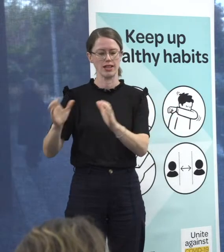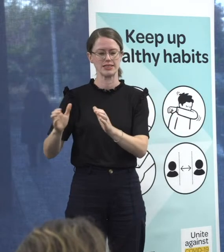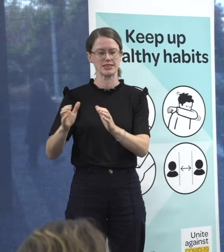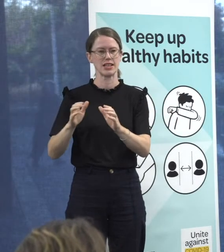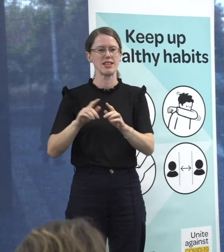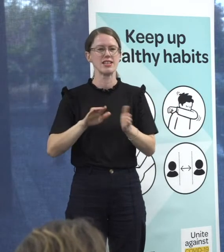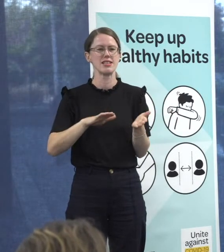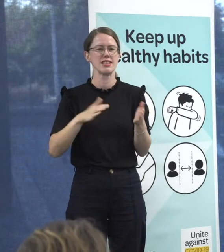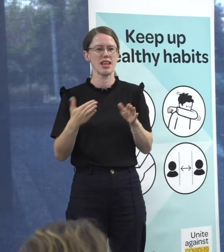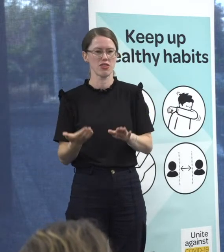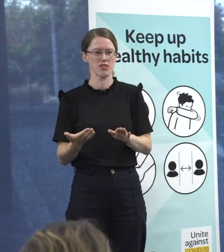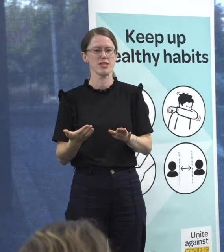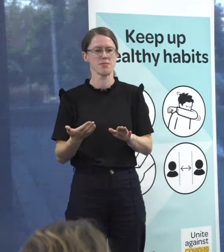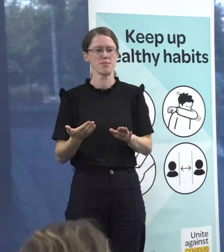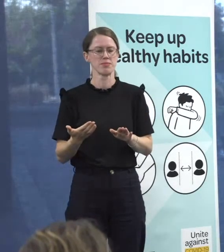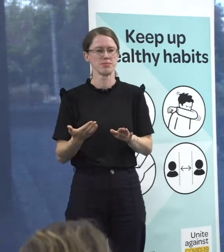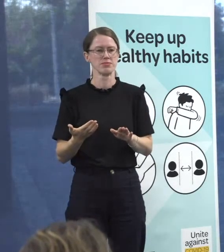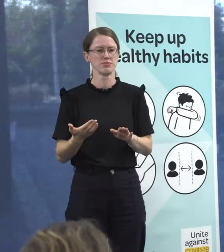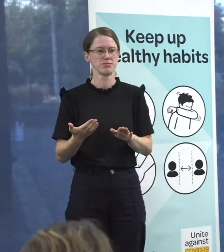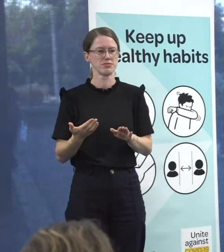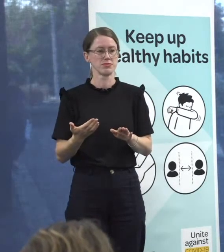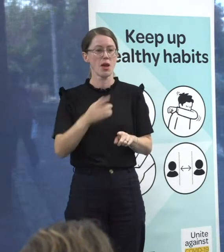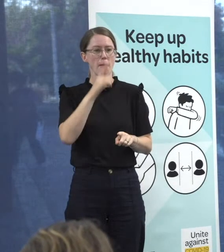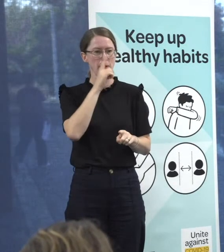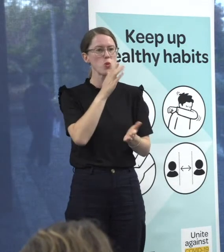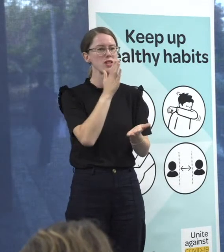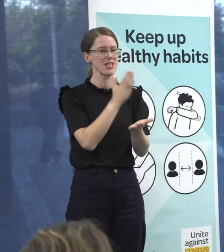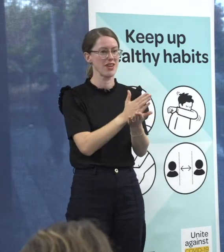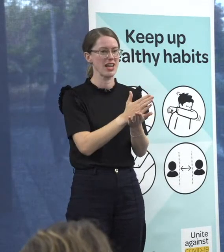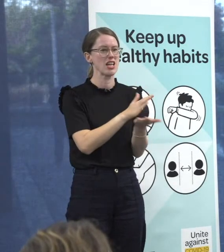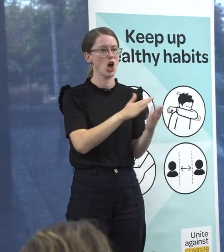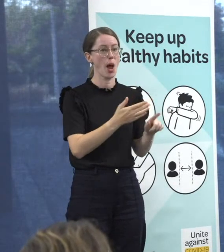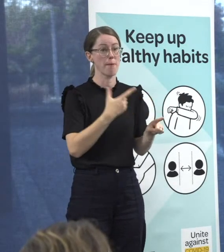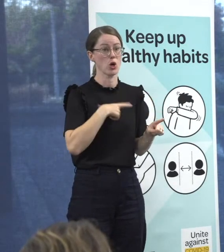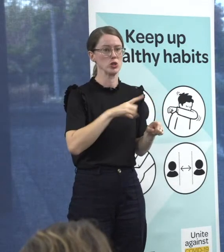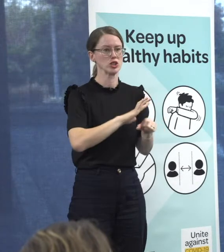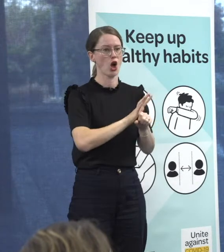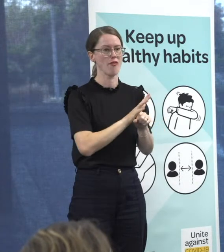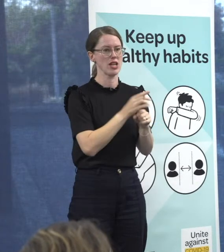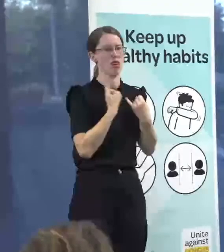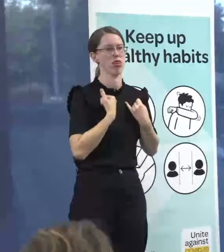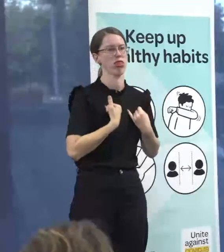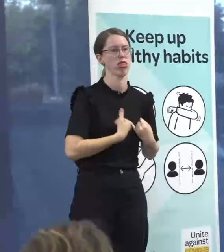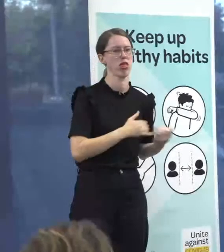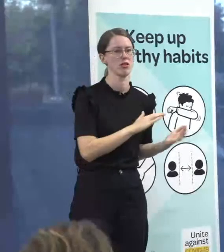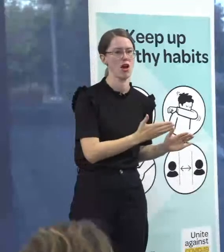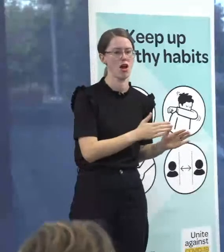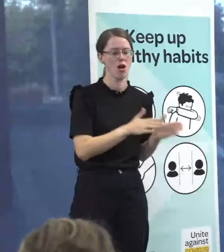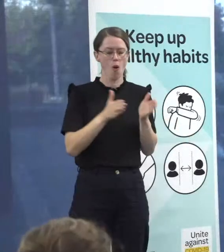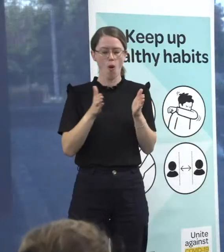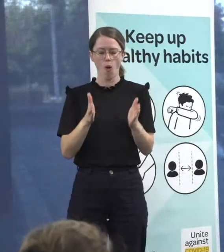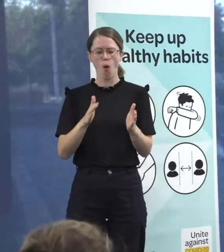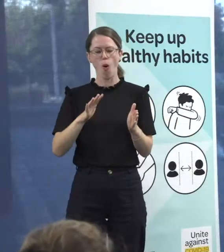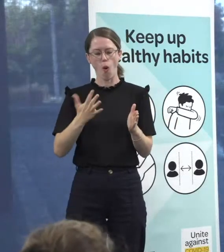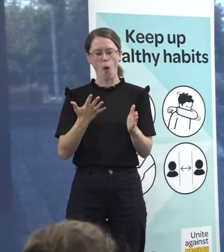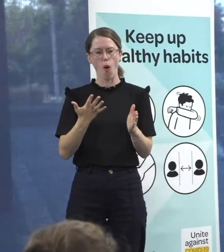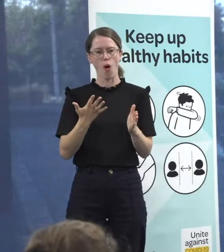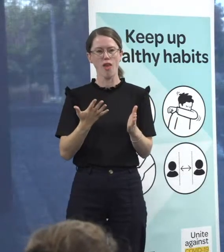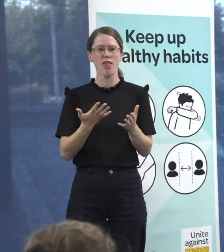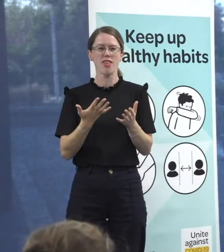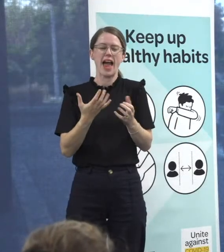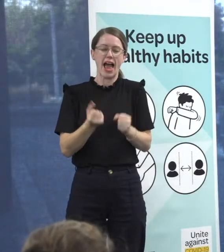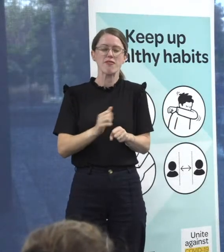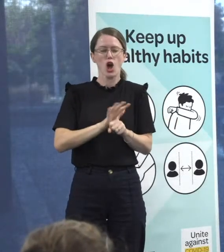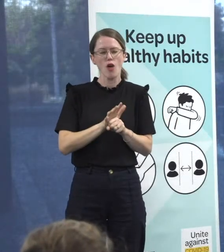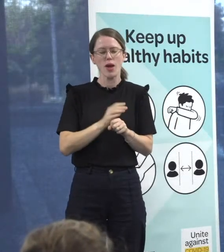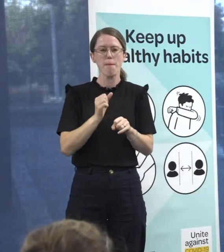reported deaths into those that were absolutely clearly from COVID-19, those where COVID-19 was a